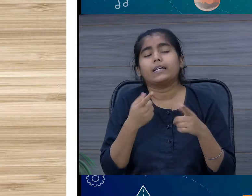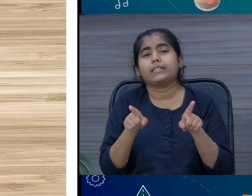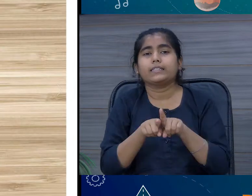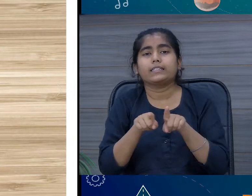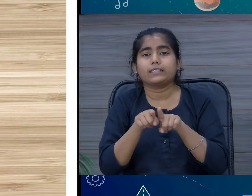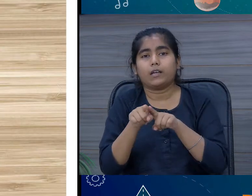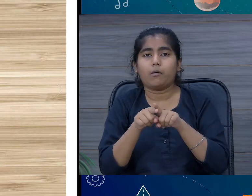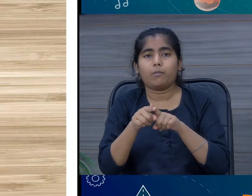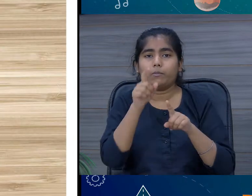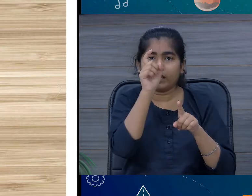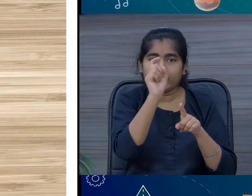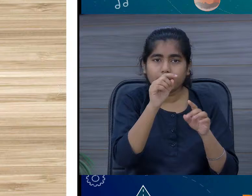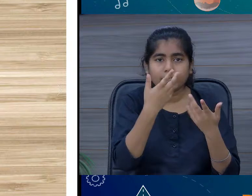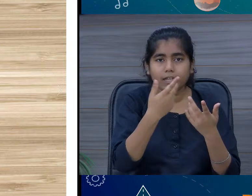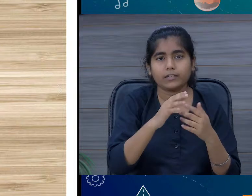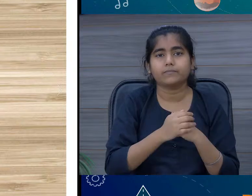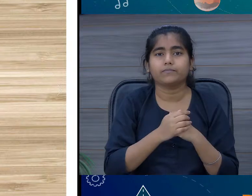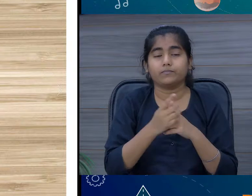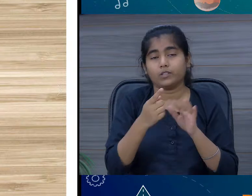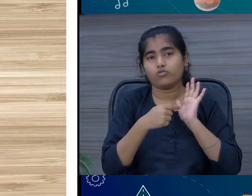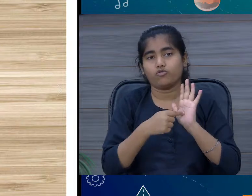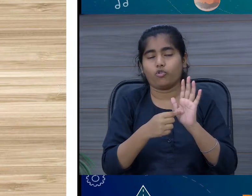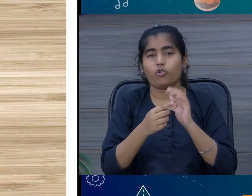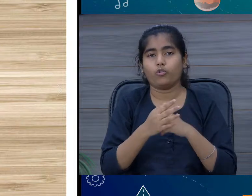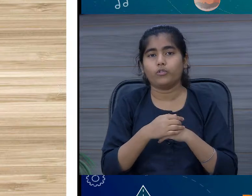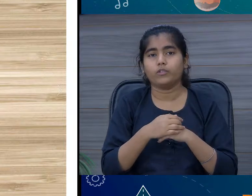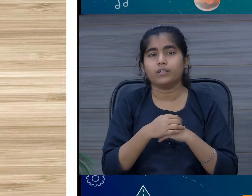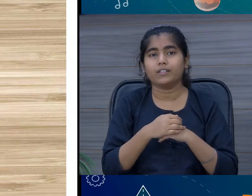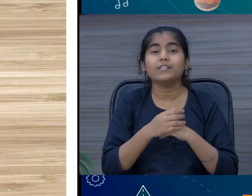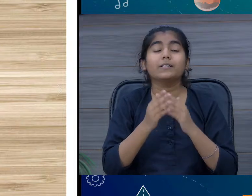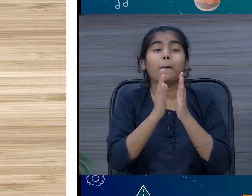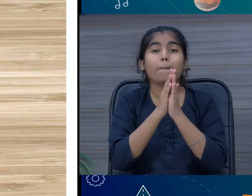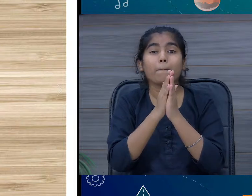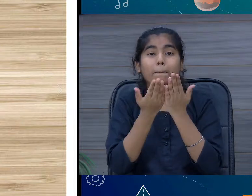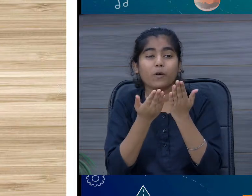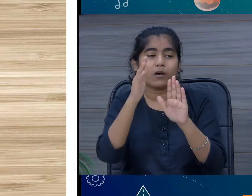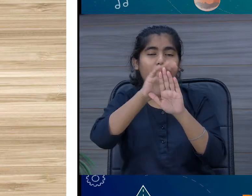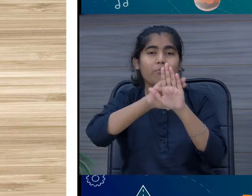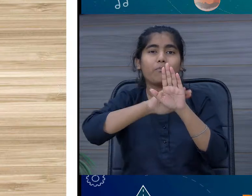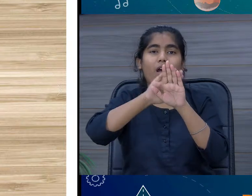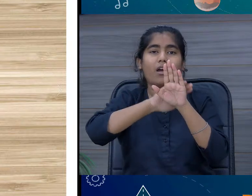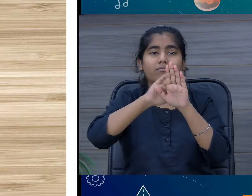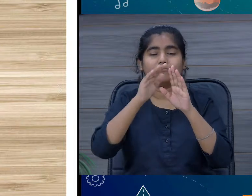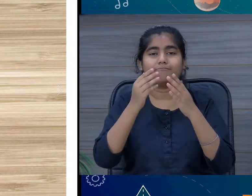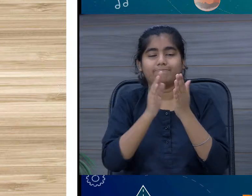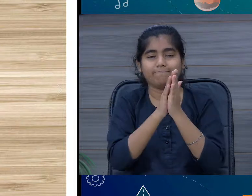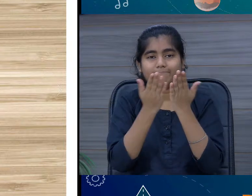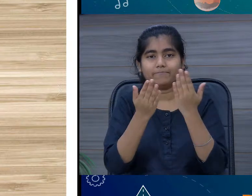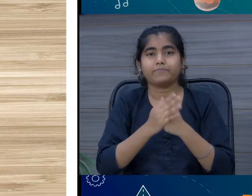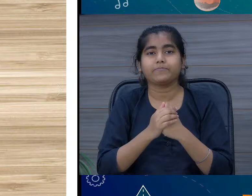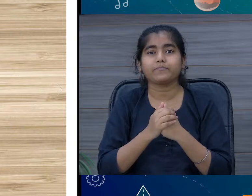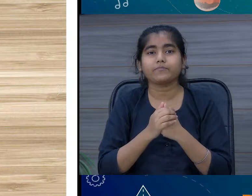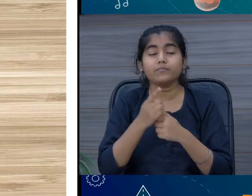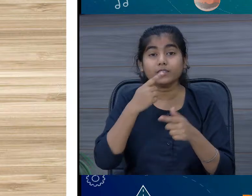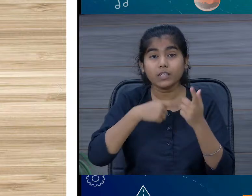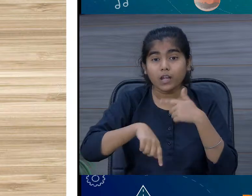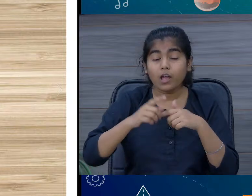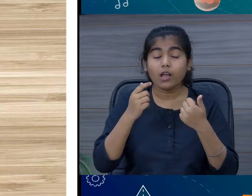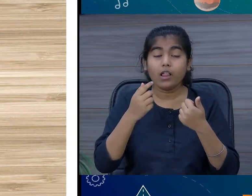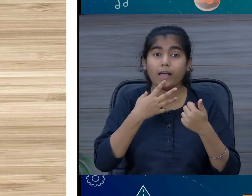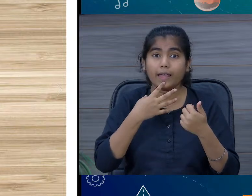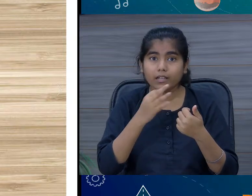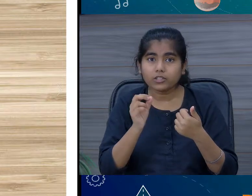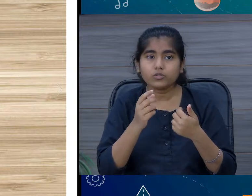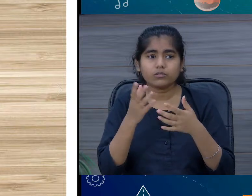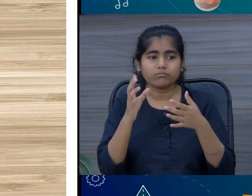this is where I will land. This is the cover page of Priya. And when you will actually start to engage with